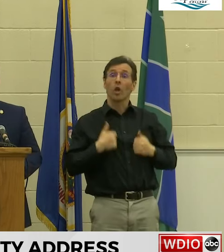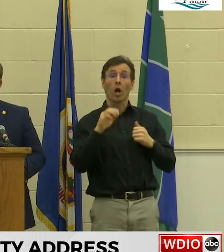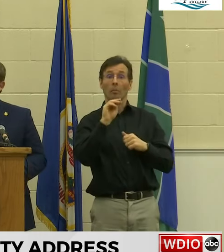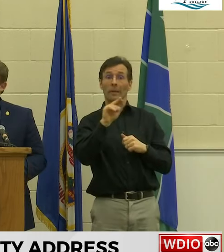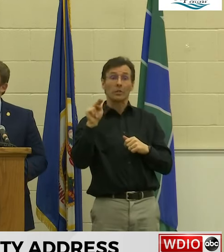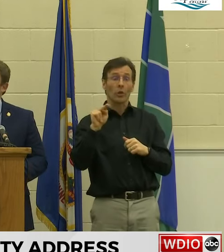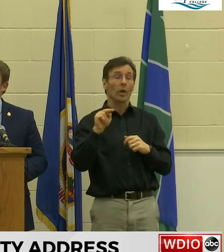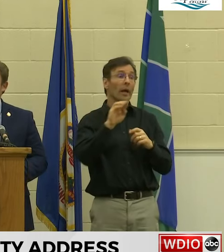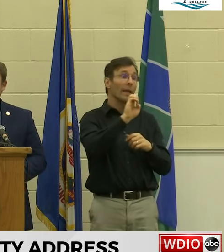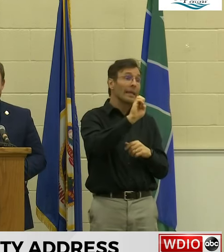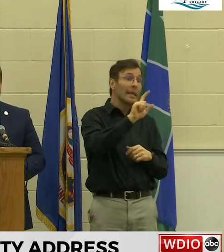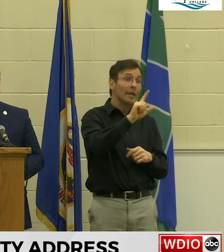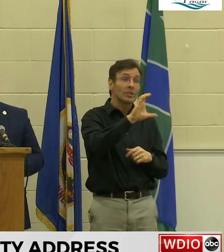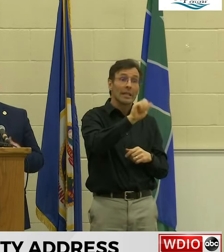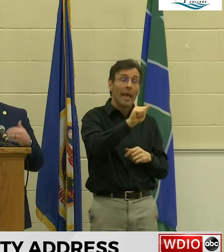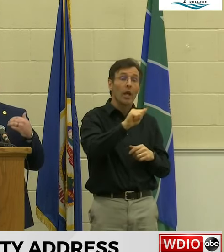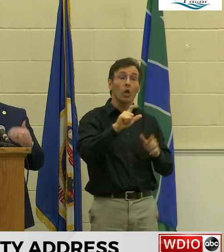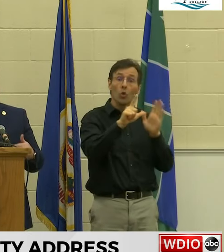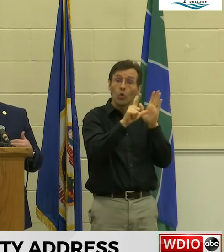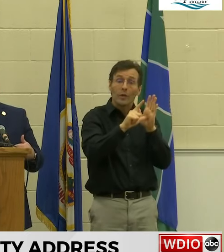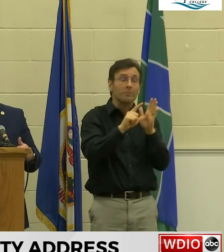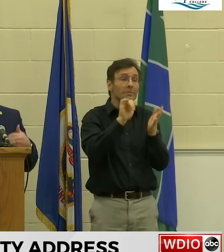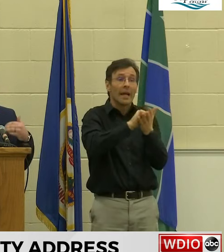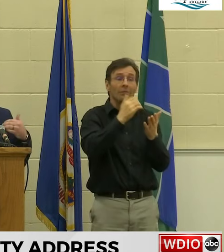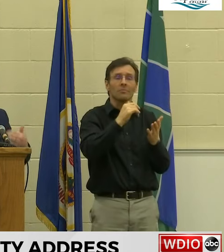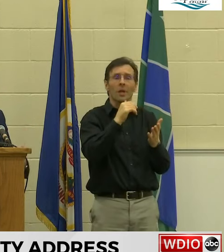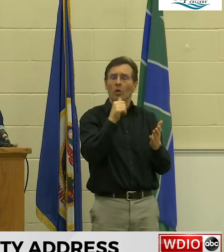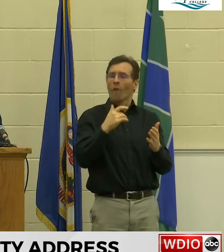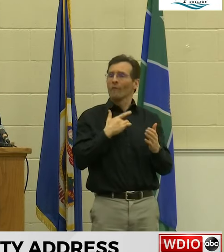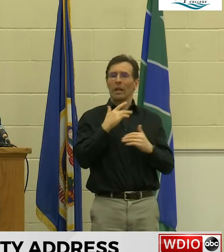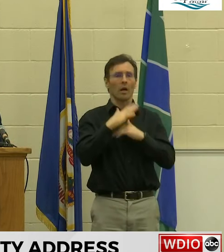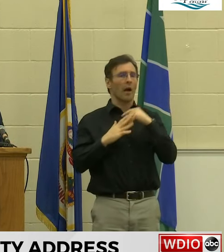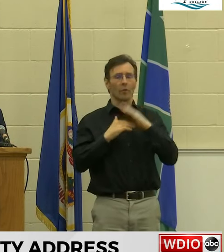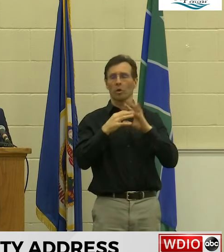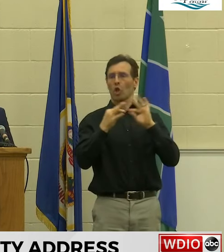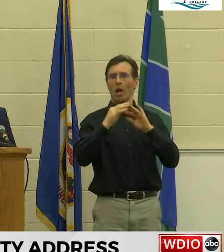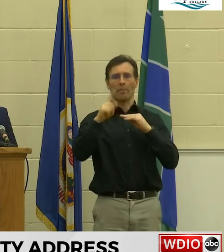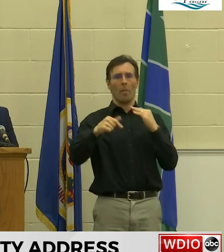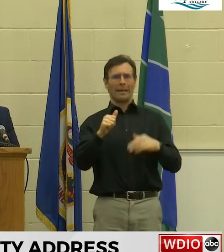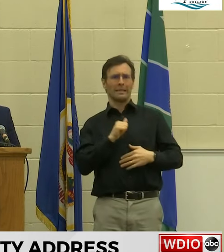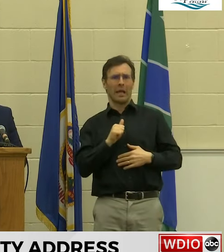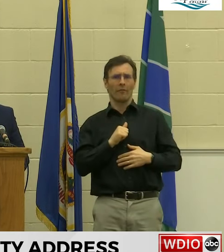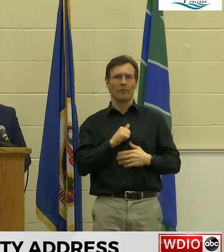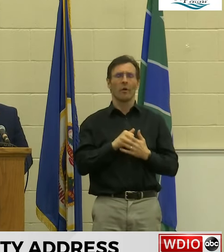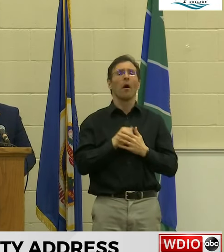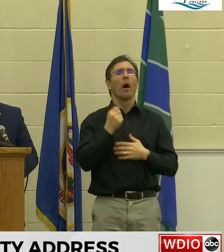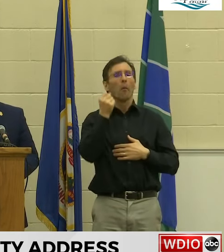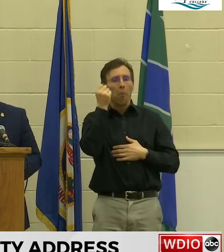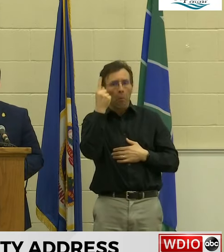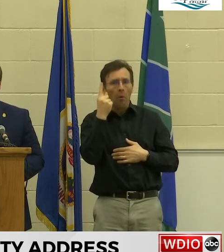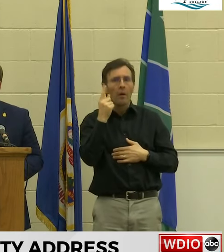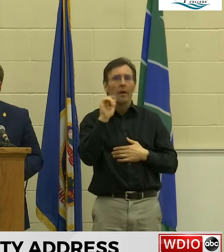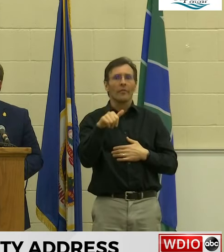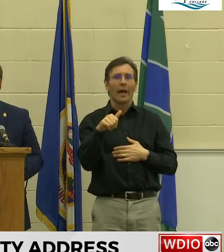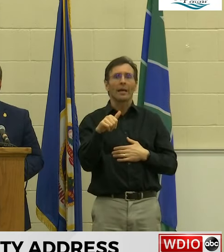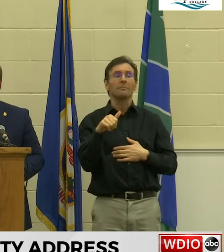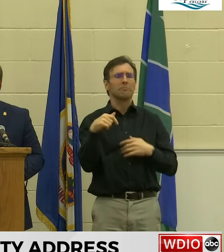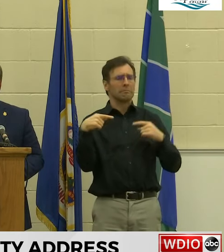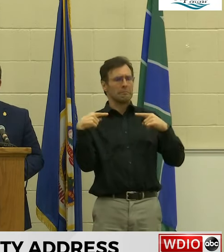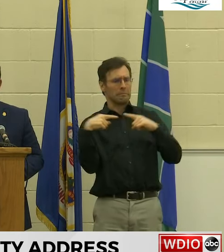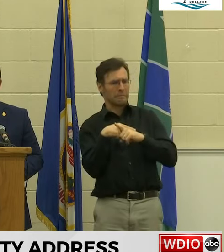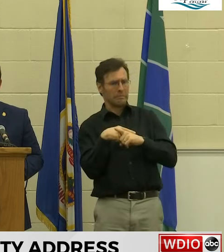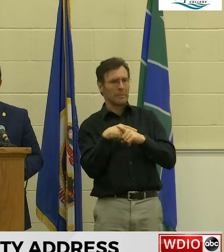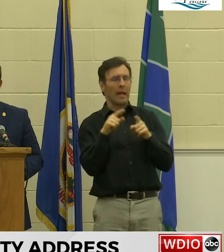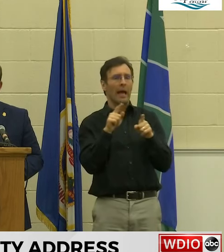lifelong Minnesotan or an ELCA Lutheran, but it does not. I don't feel comfortable talking about myself, and I certainly understand that's me a